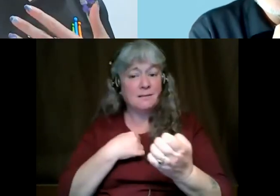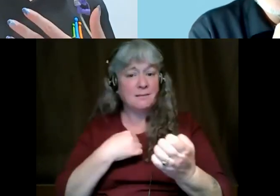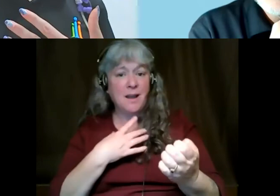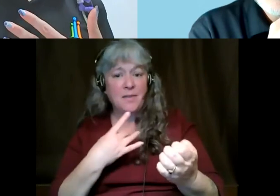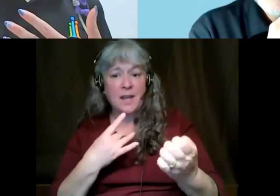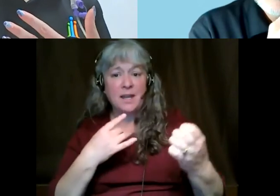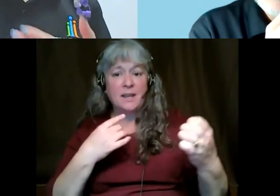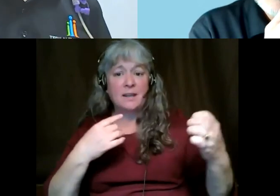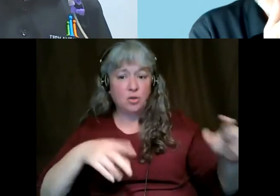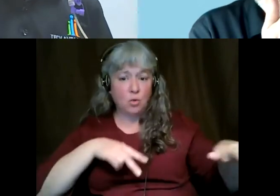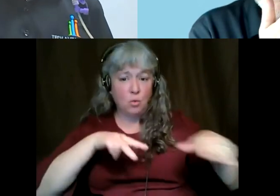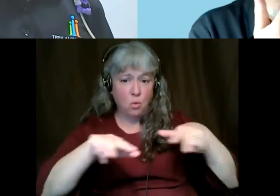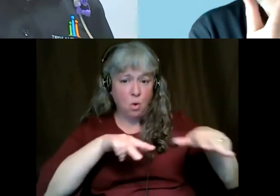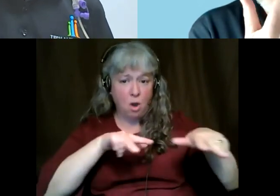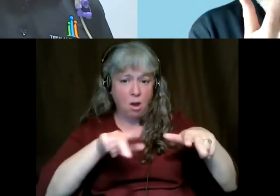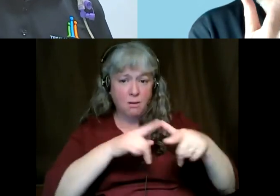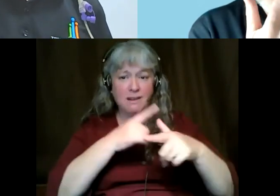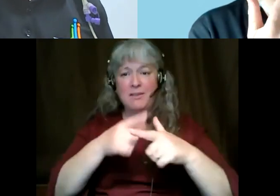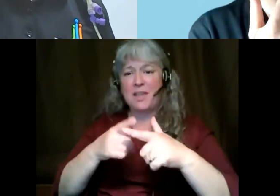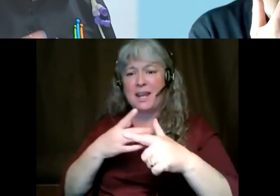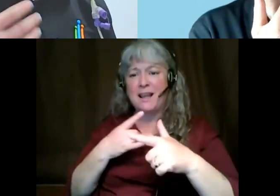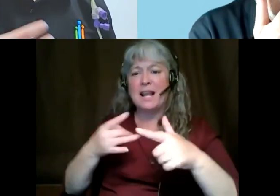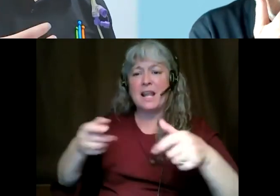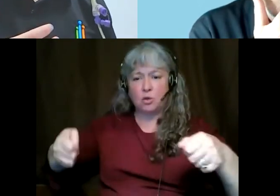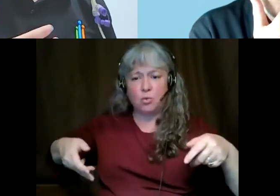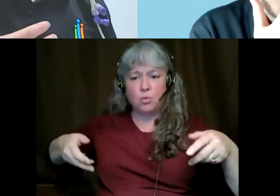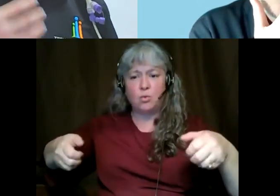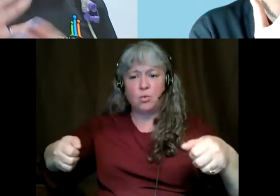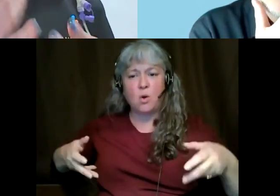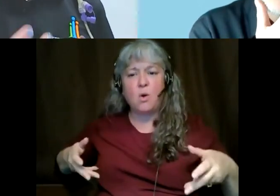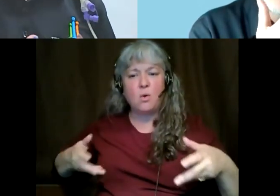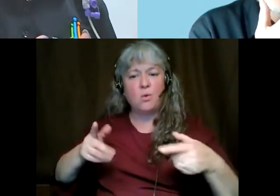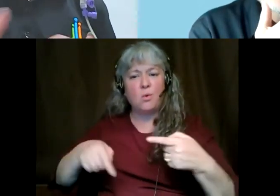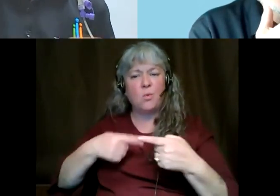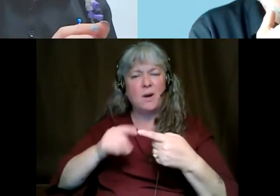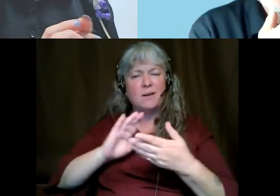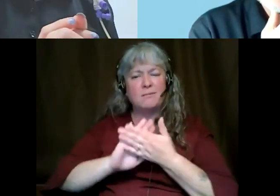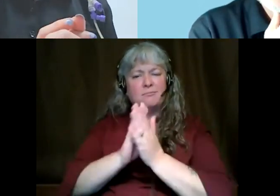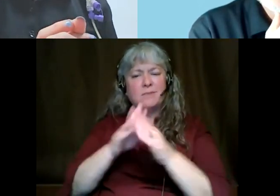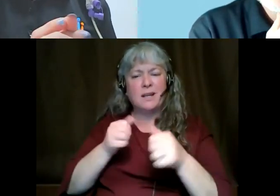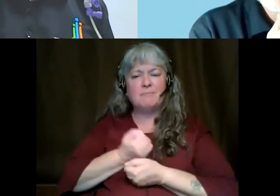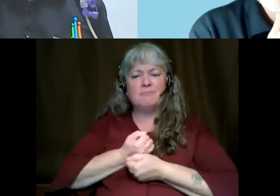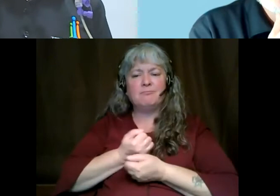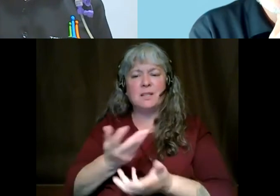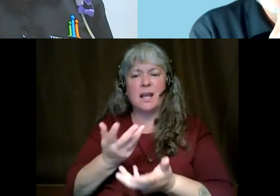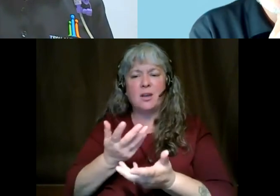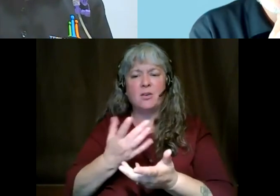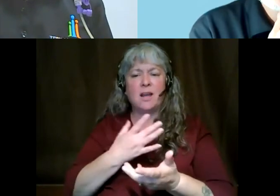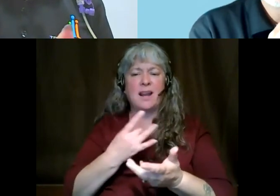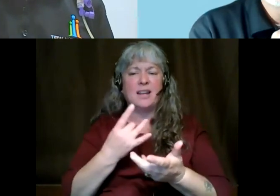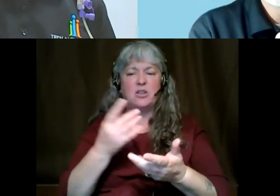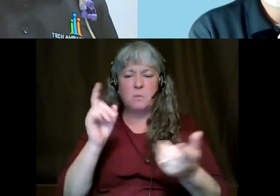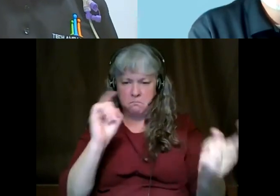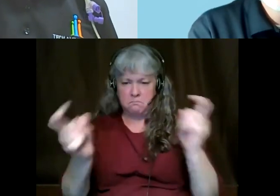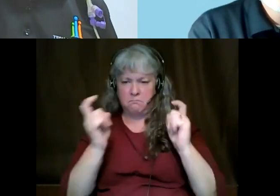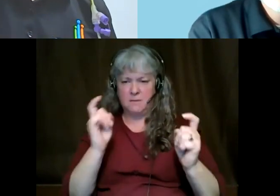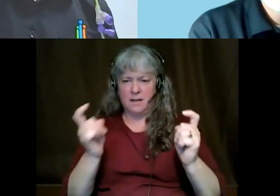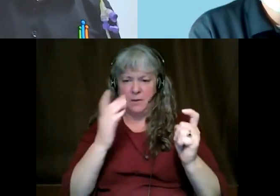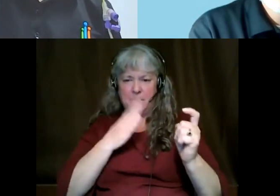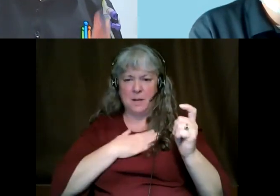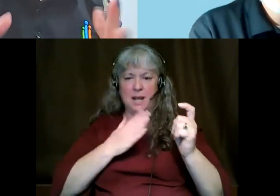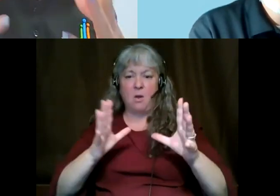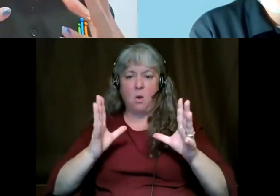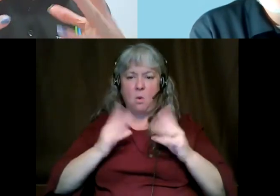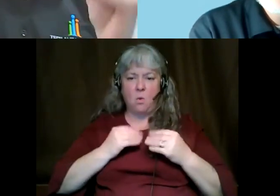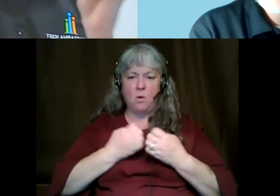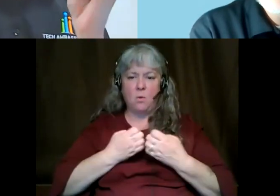when I get too tired. So I took it upon myself to modify the device that I own myself. And so I'm equally